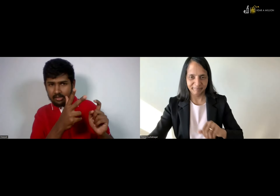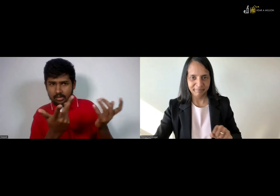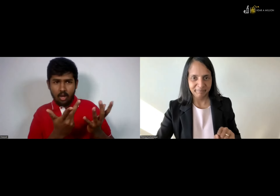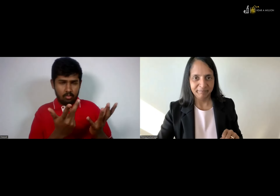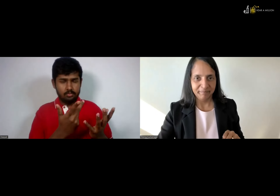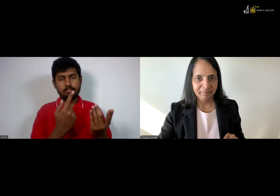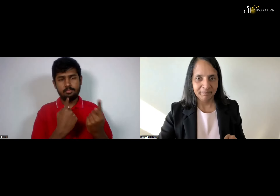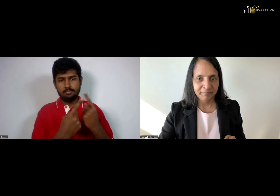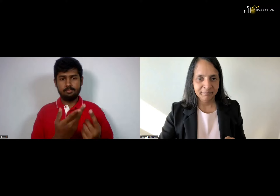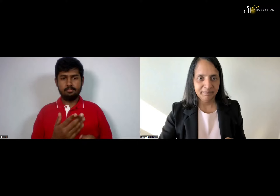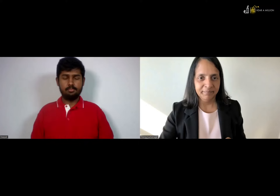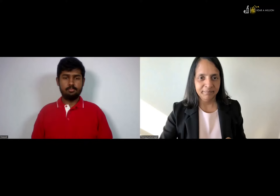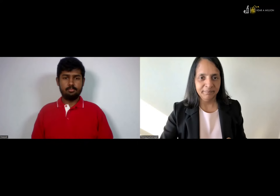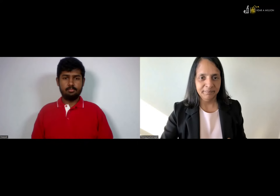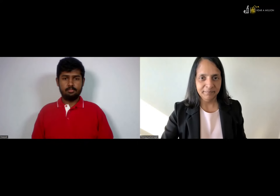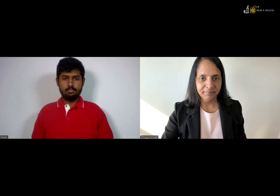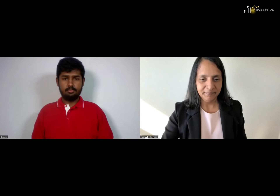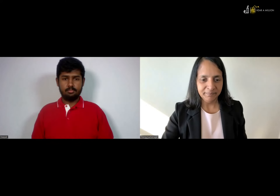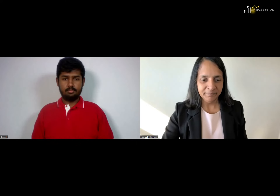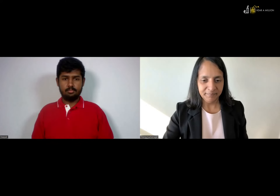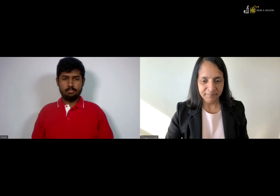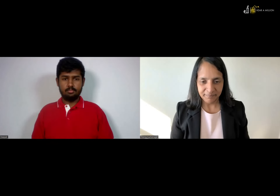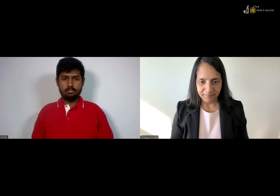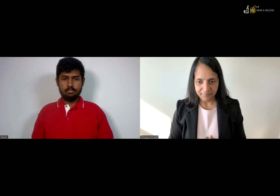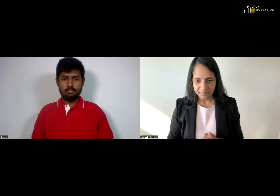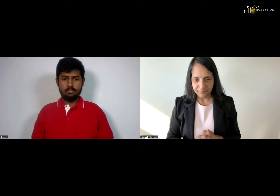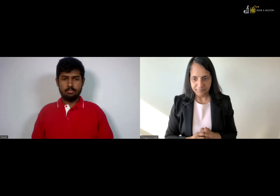Yes. Asking I a couple of questions.